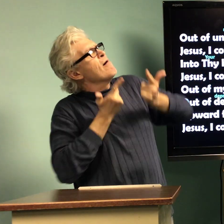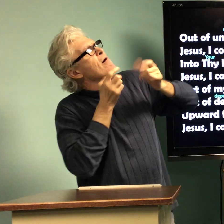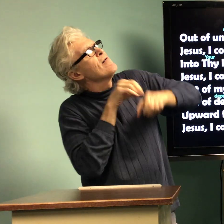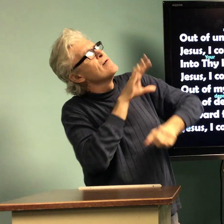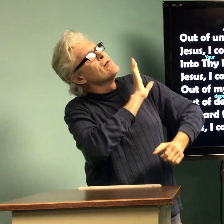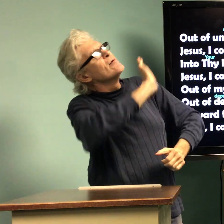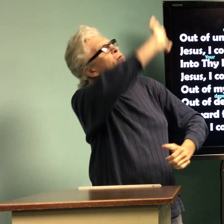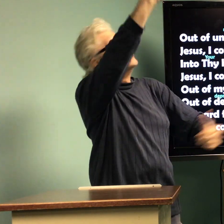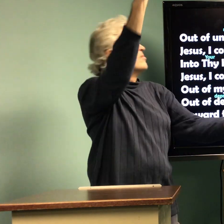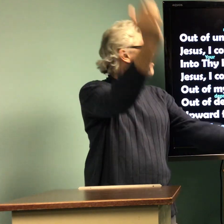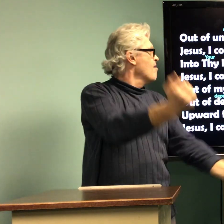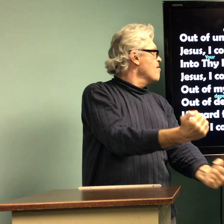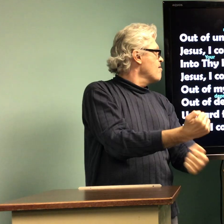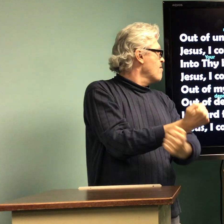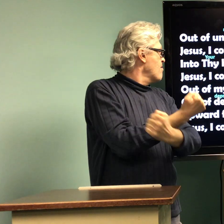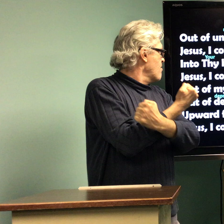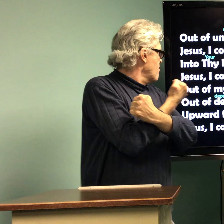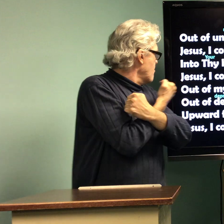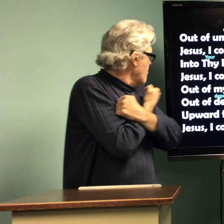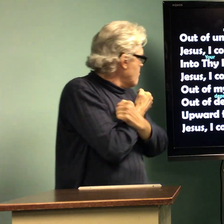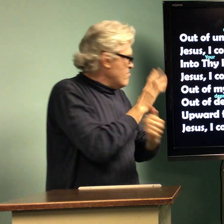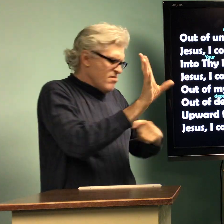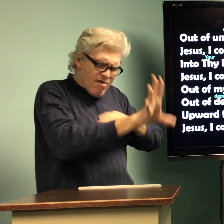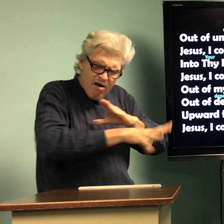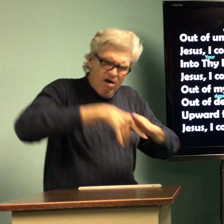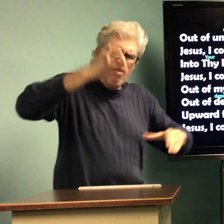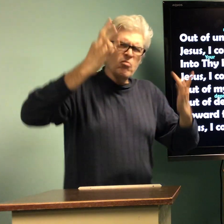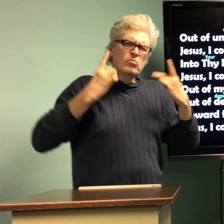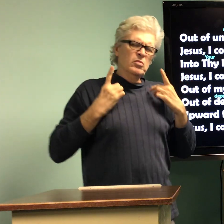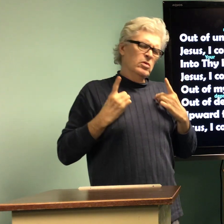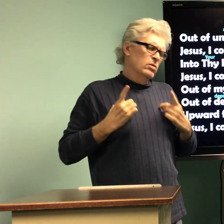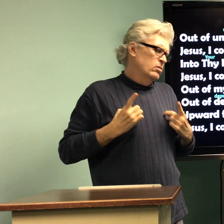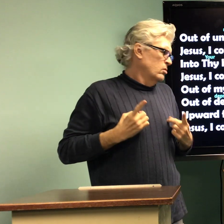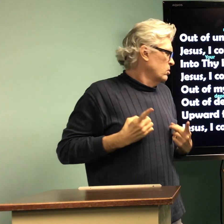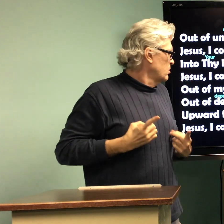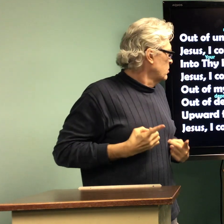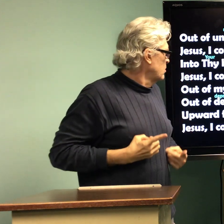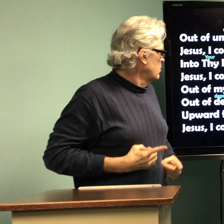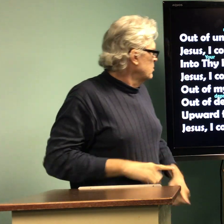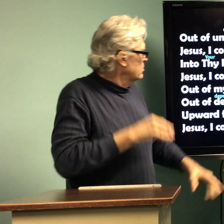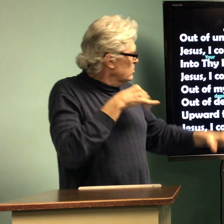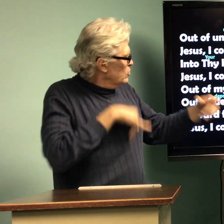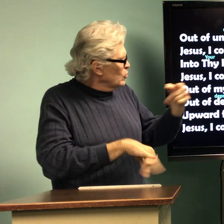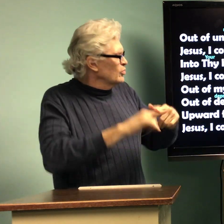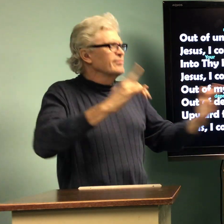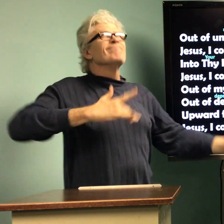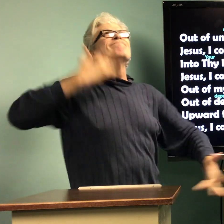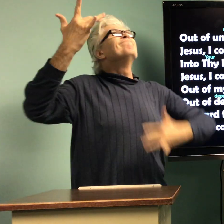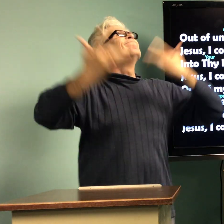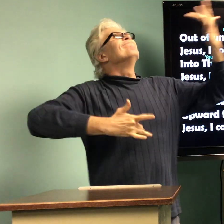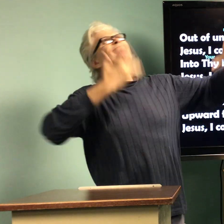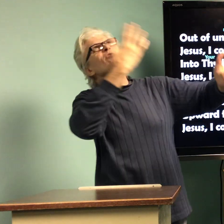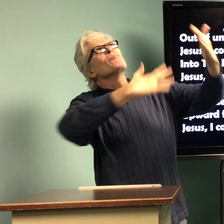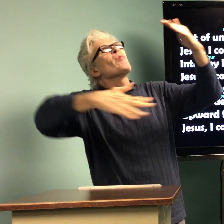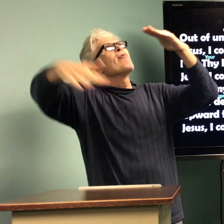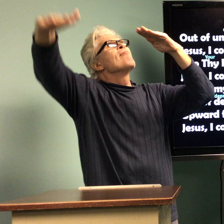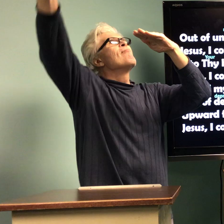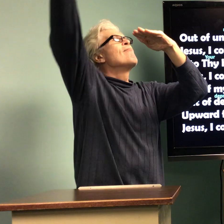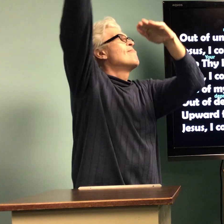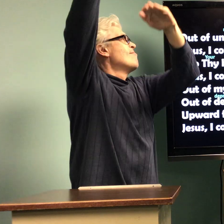dwell in thy love. Out of despair into raptures above.